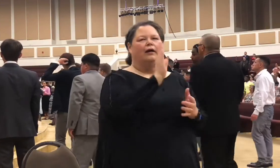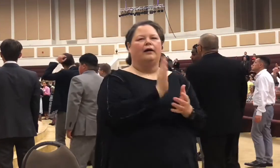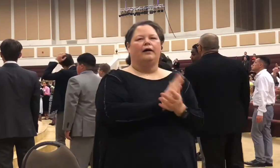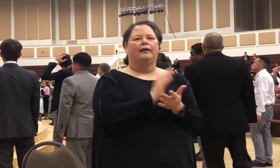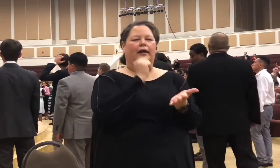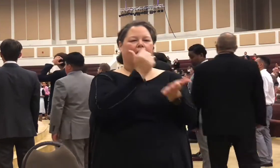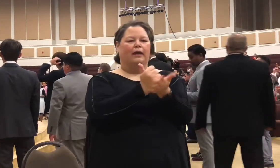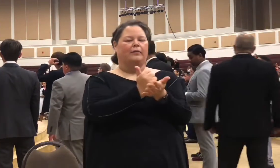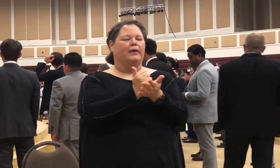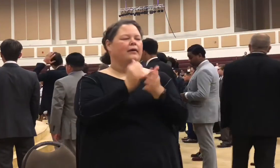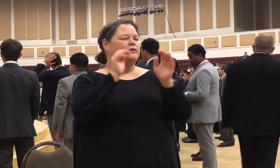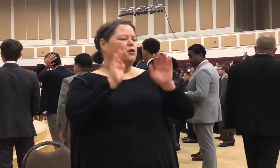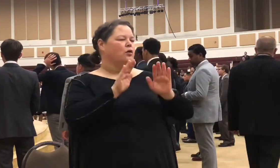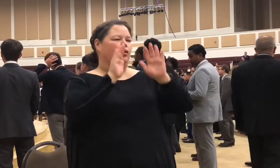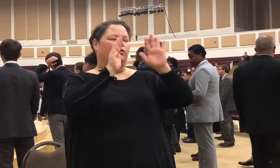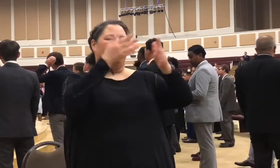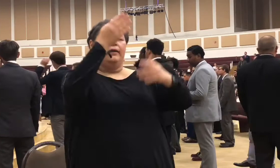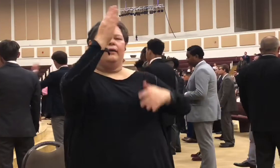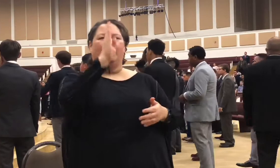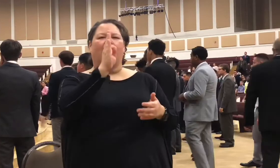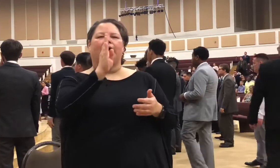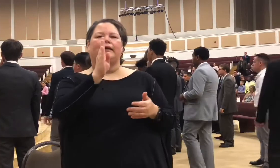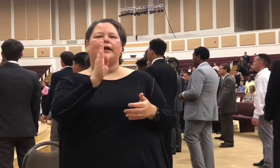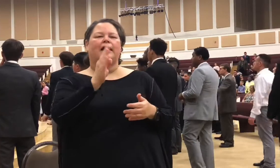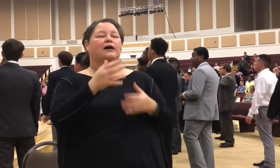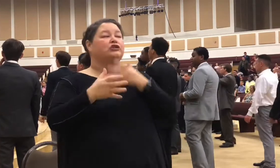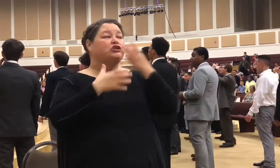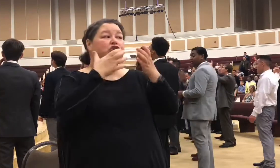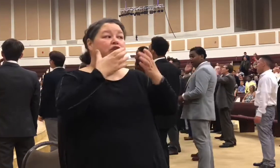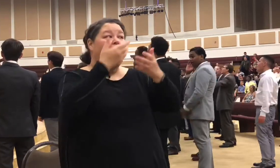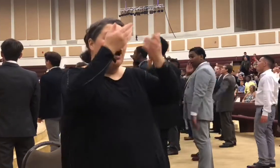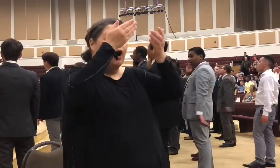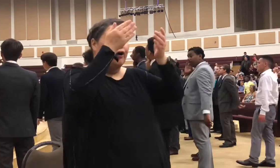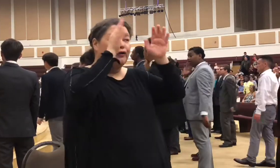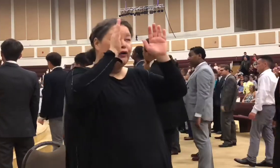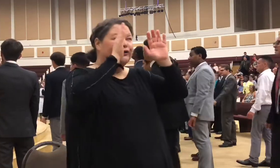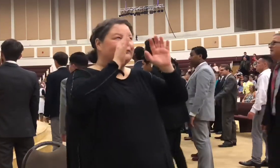Amen. He's a great God. Shout, great God.